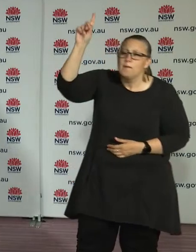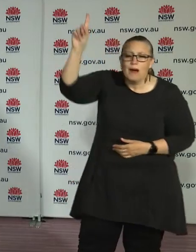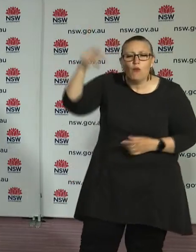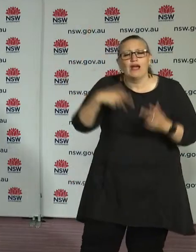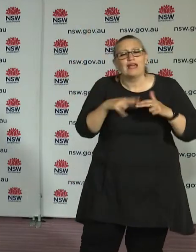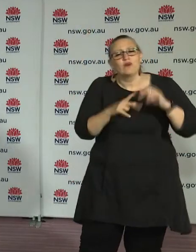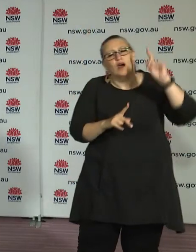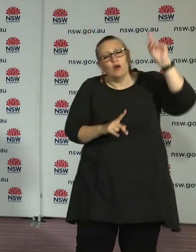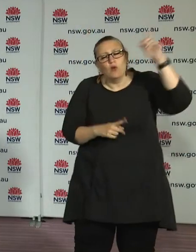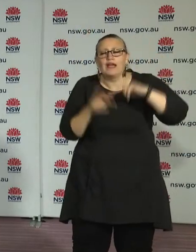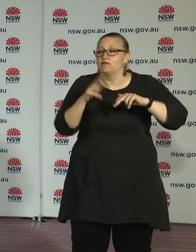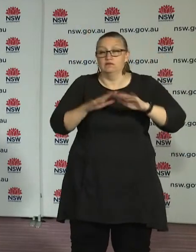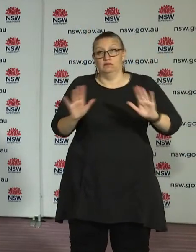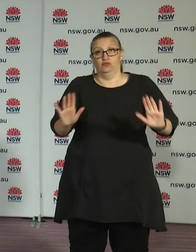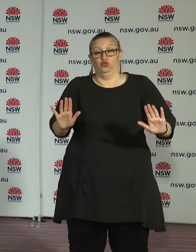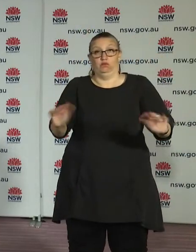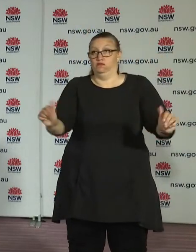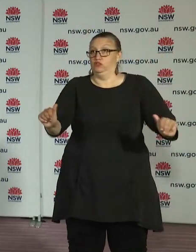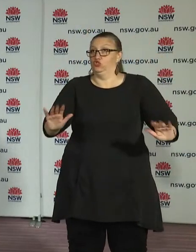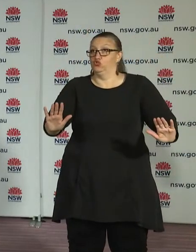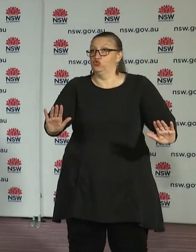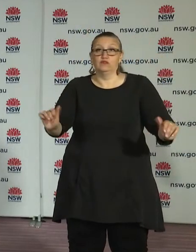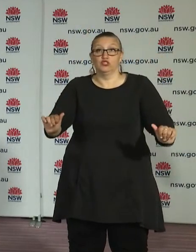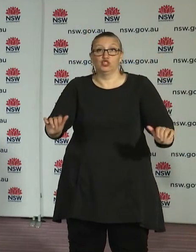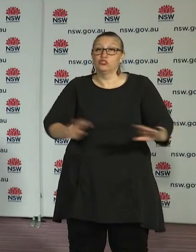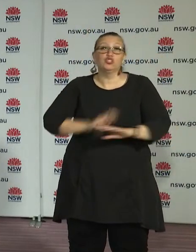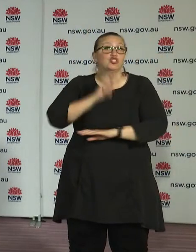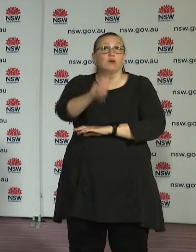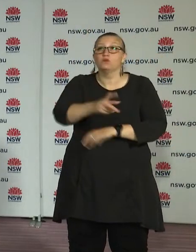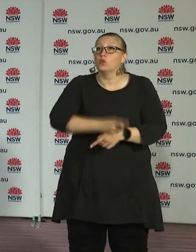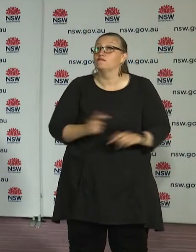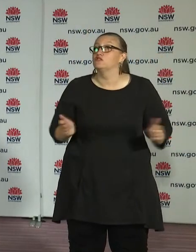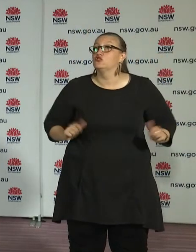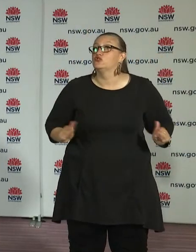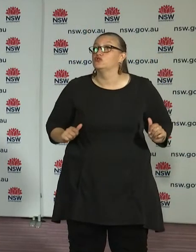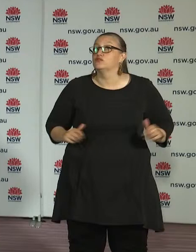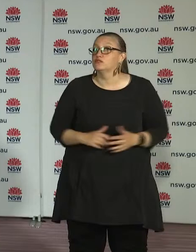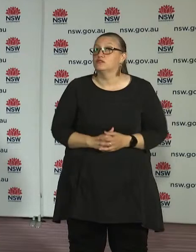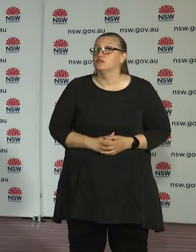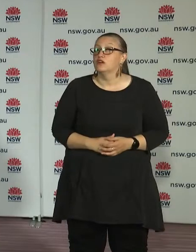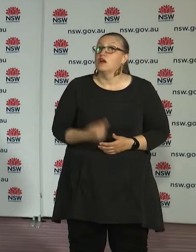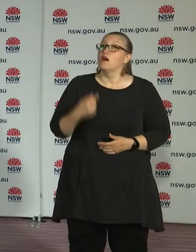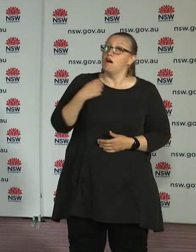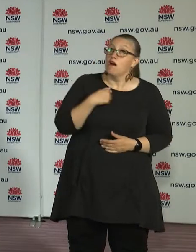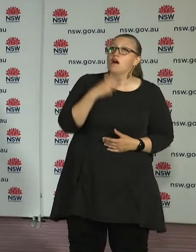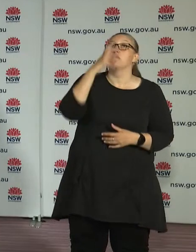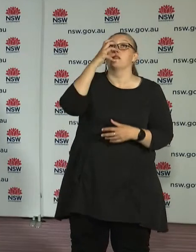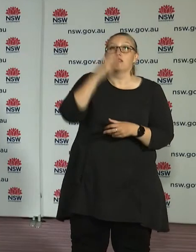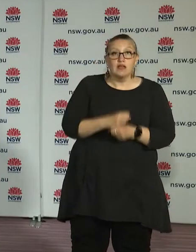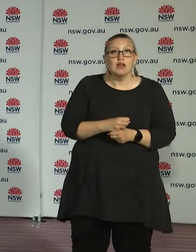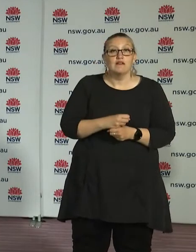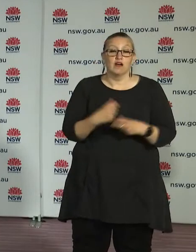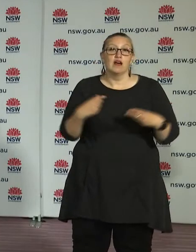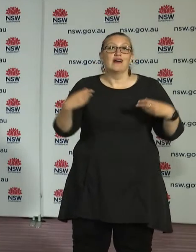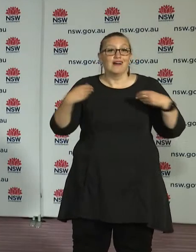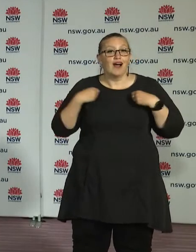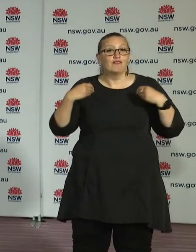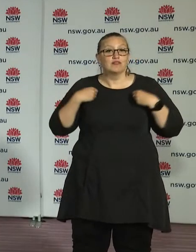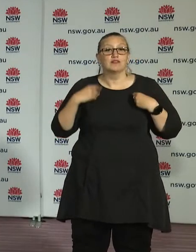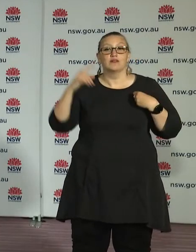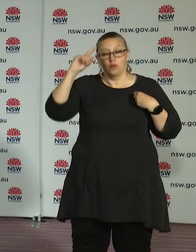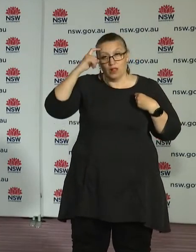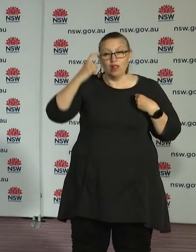not occur. Let's see what happens once we open up on the 11th, because I have inherent faith that it's in the interest of businesses,